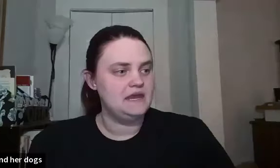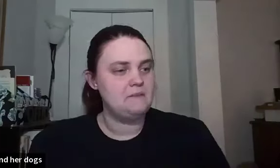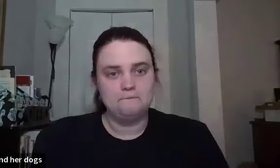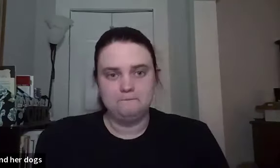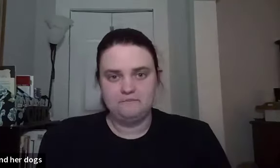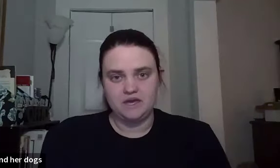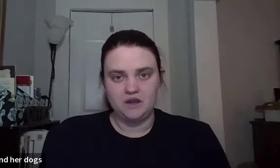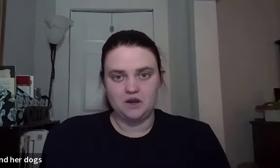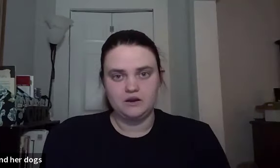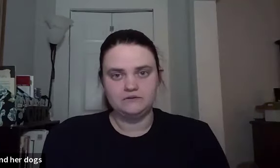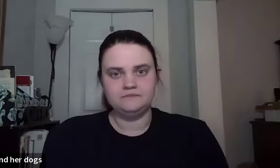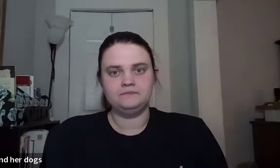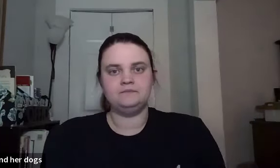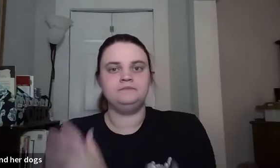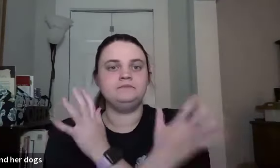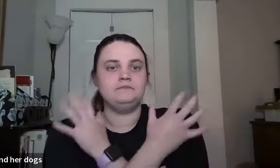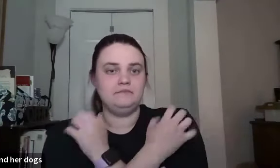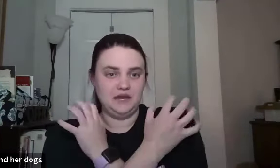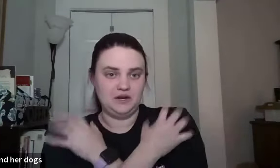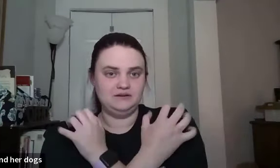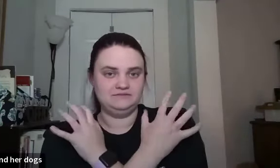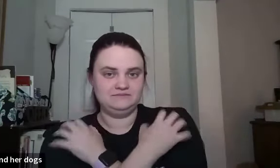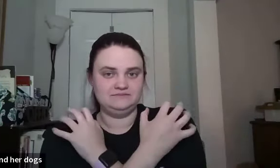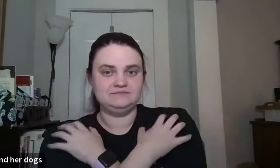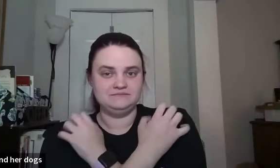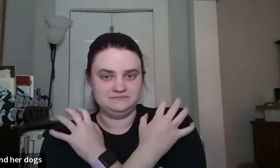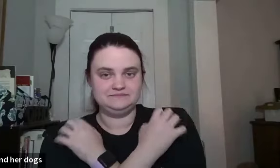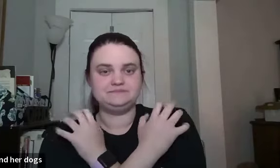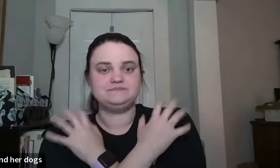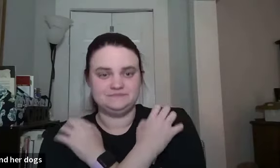Then bear, bear.